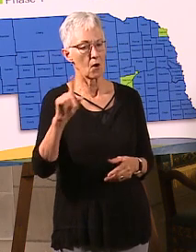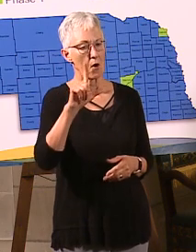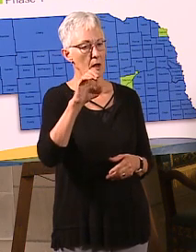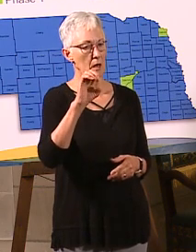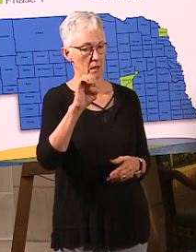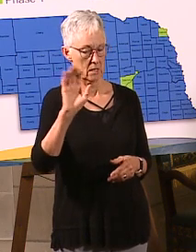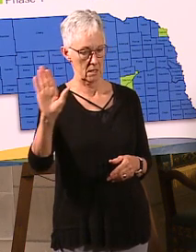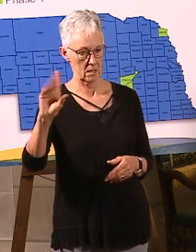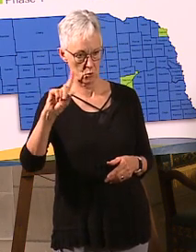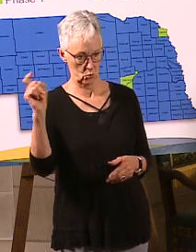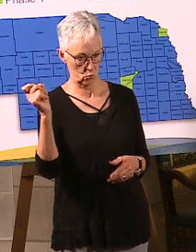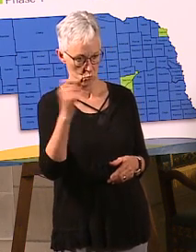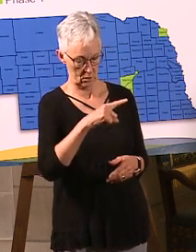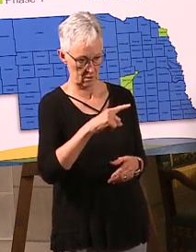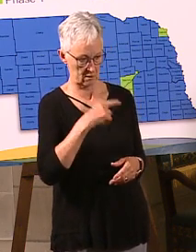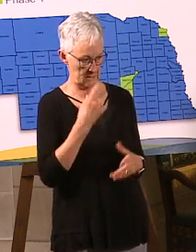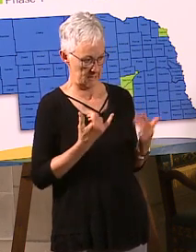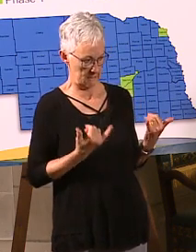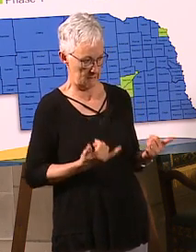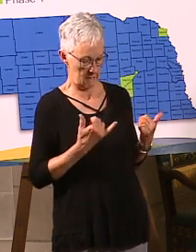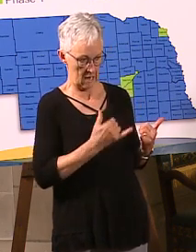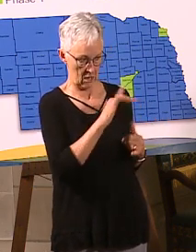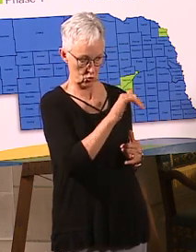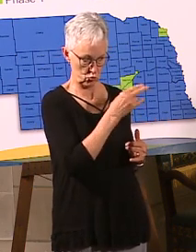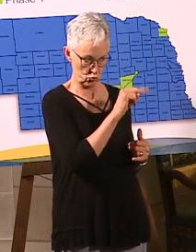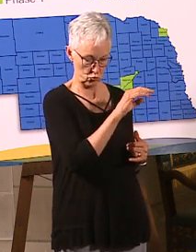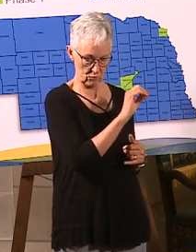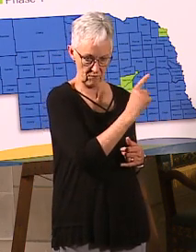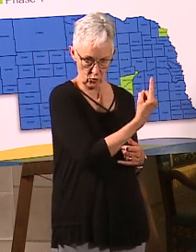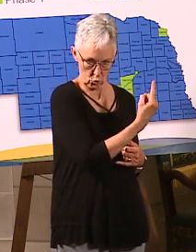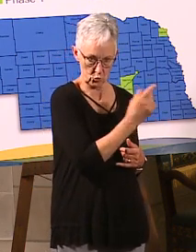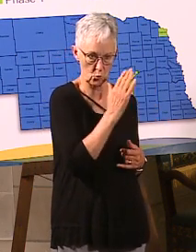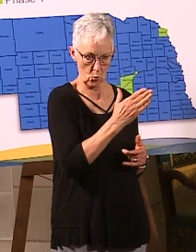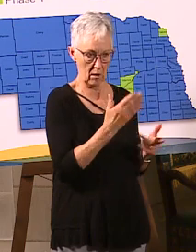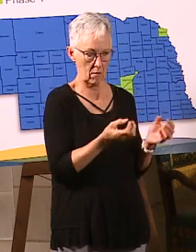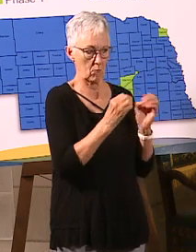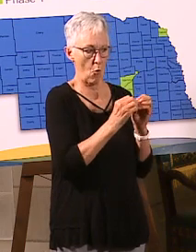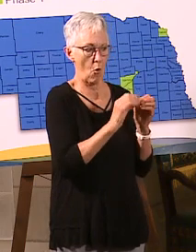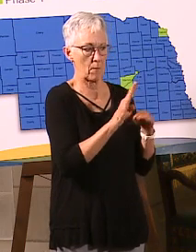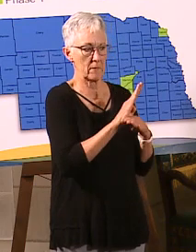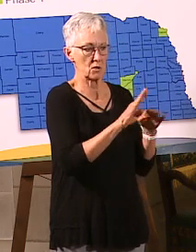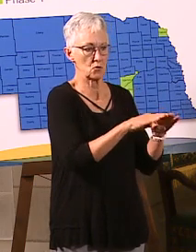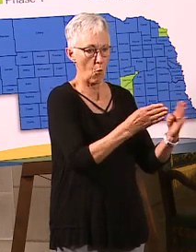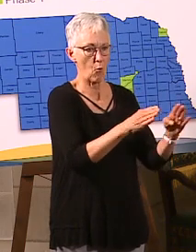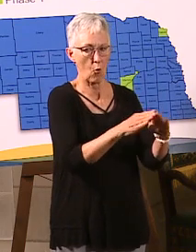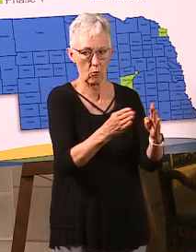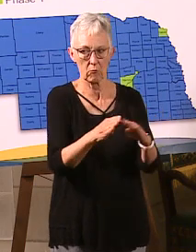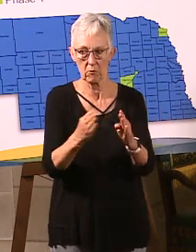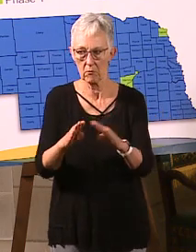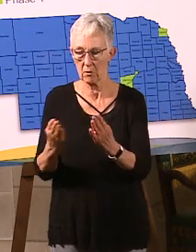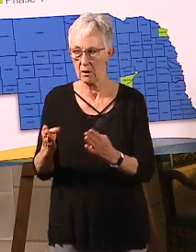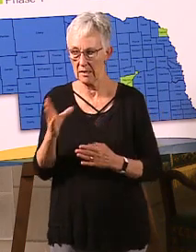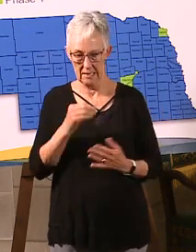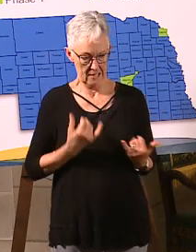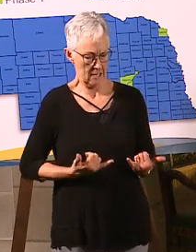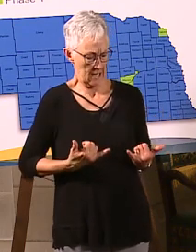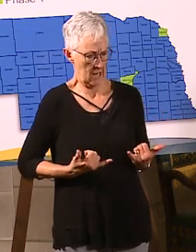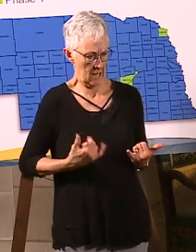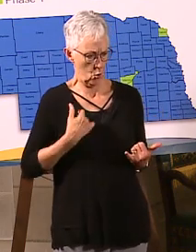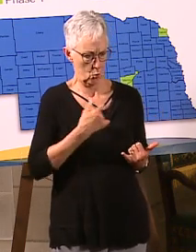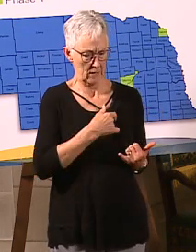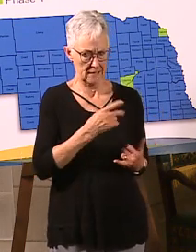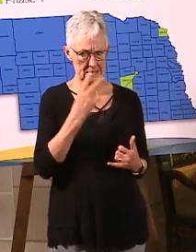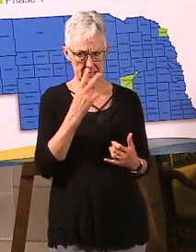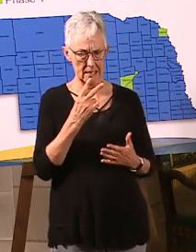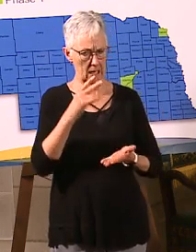question, is now that the restrictions are even going to be more laxed as of June 1st, and we're seeing a little bit of an increase in, or less